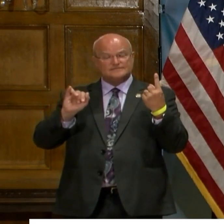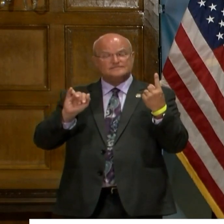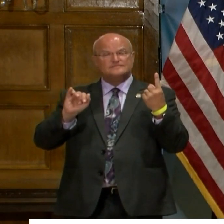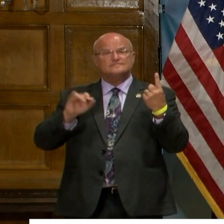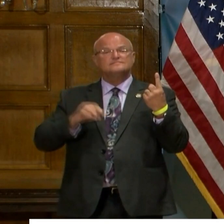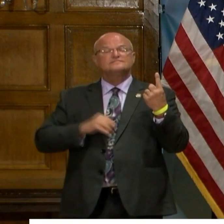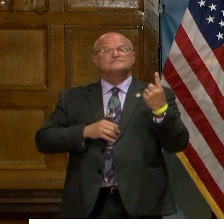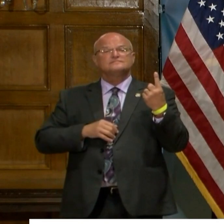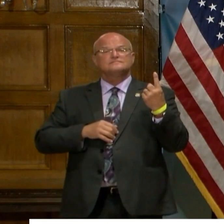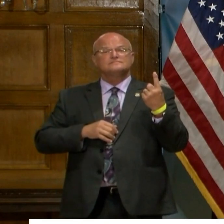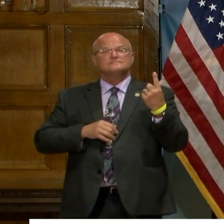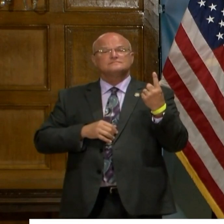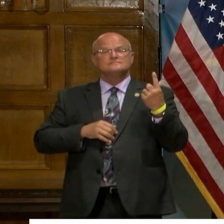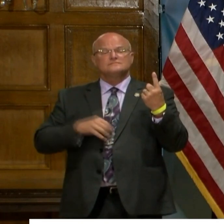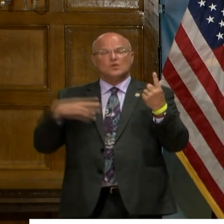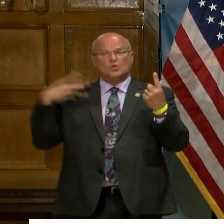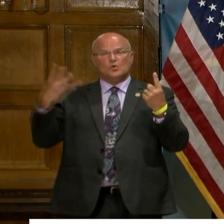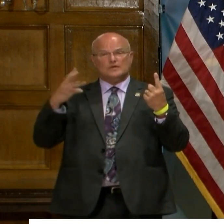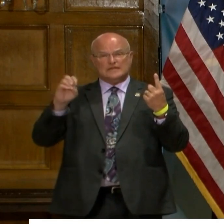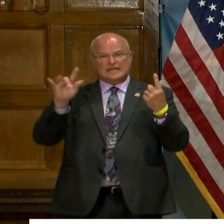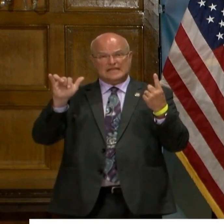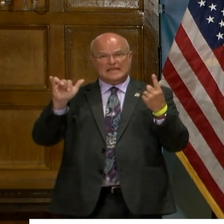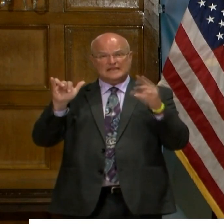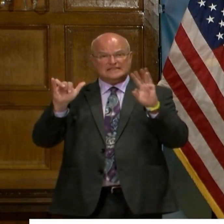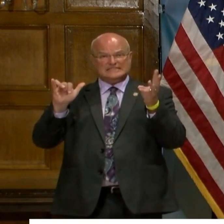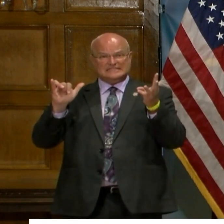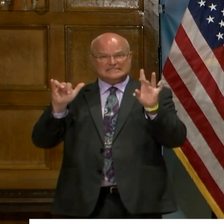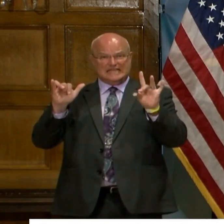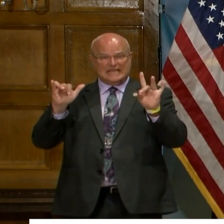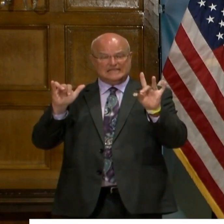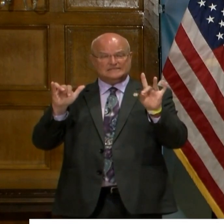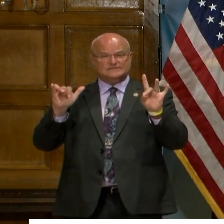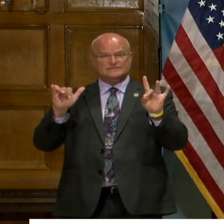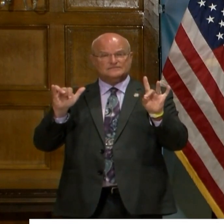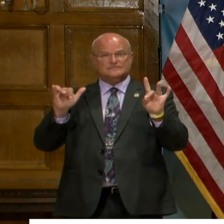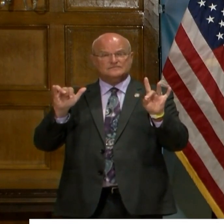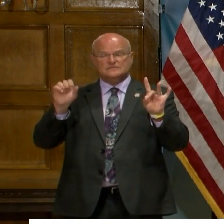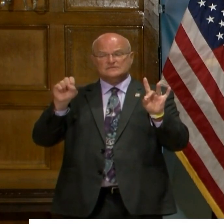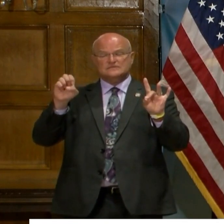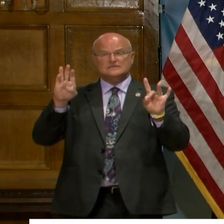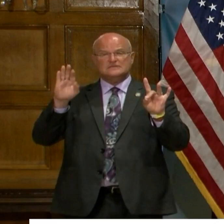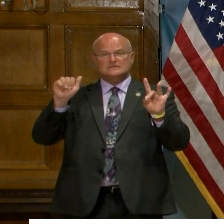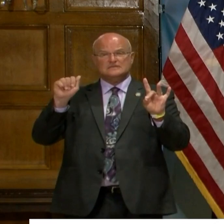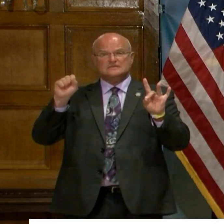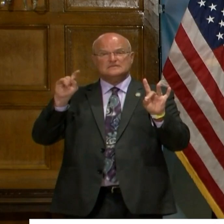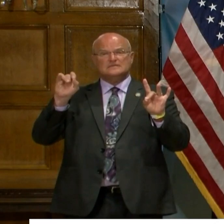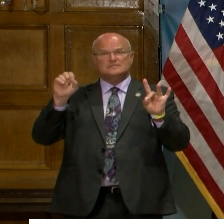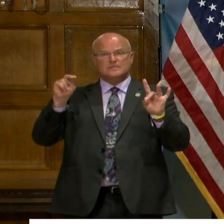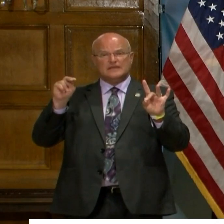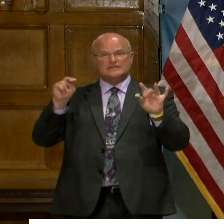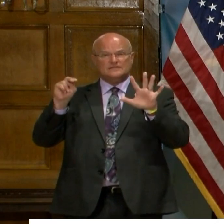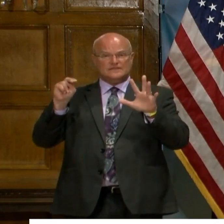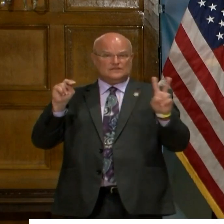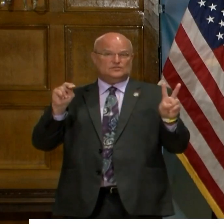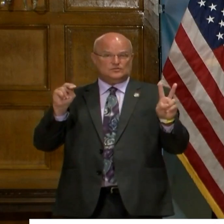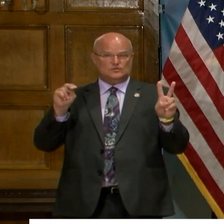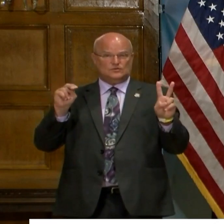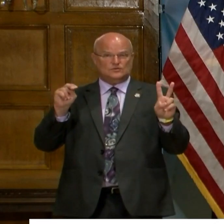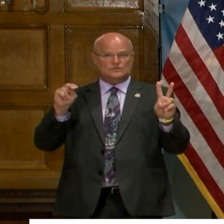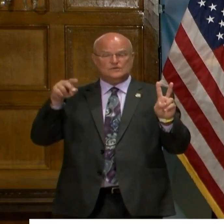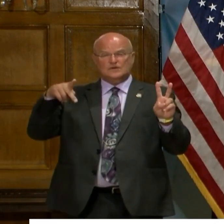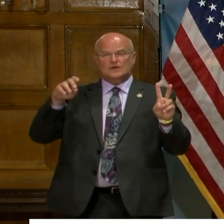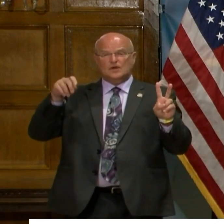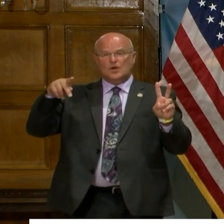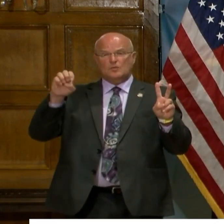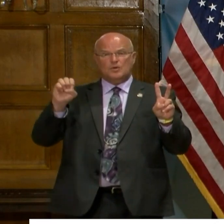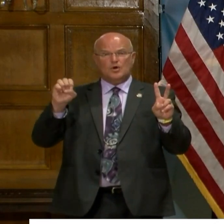Washington County had 68. Sebastian County had 52.